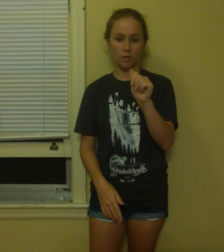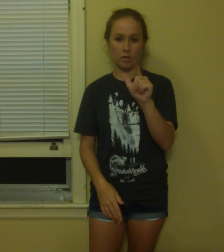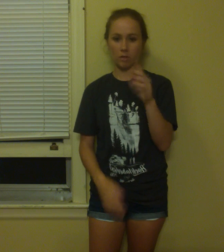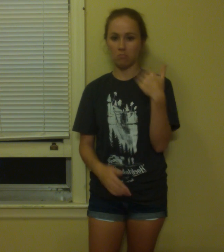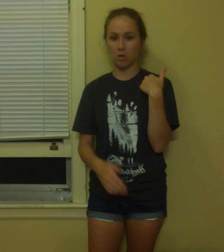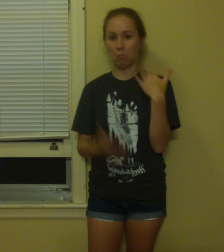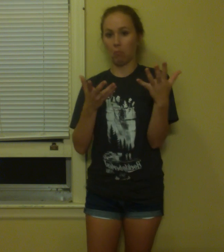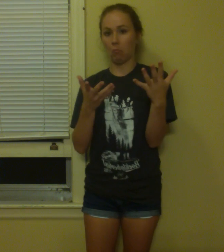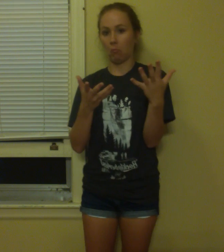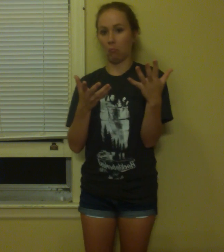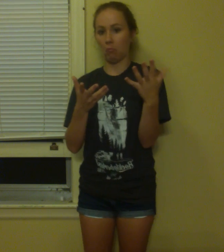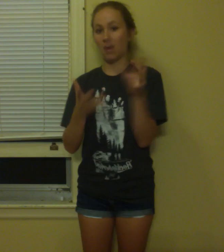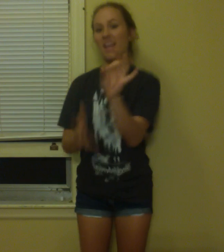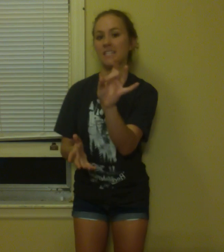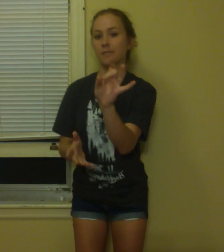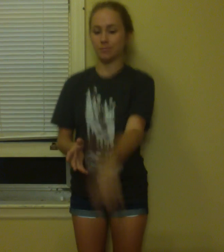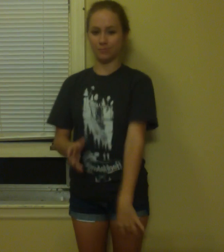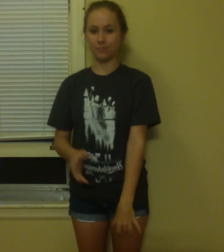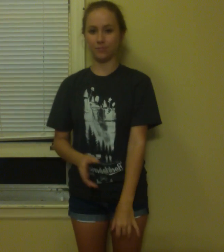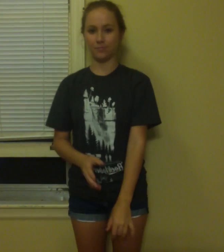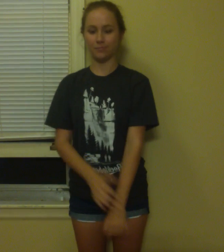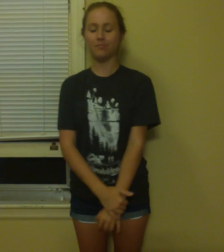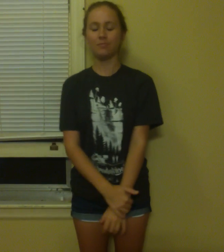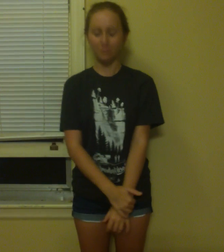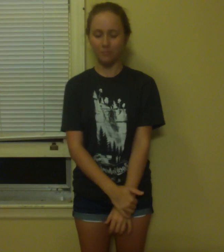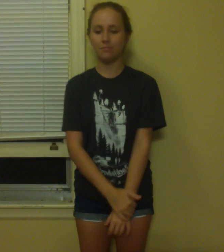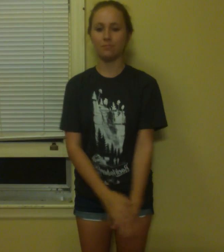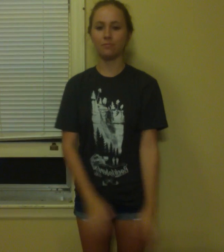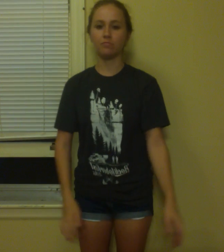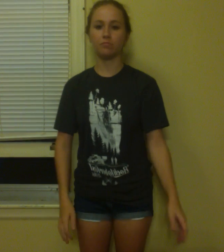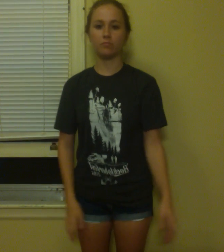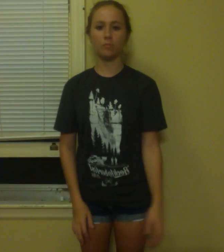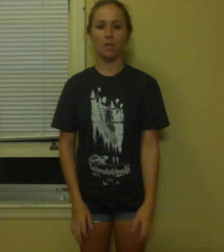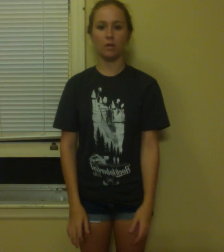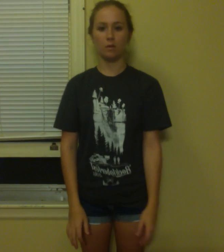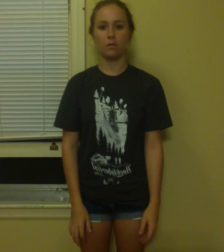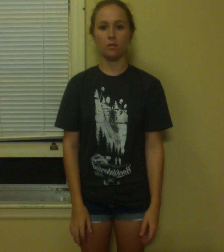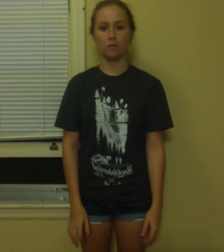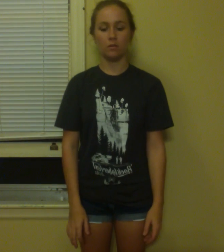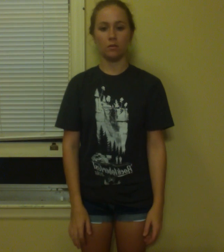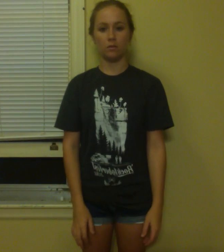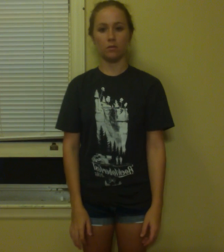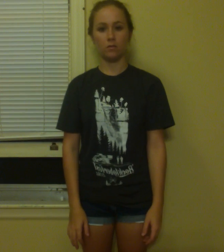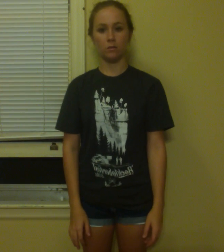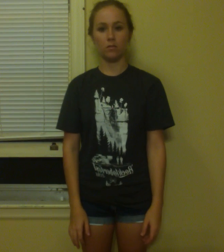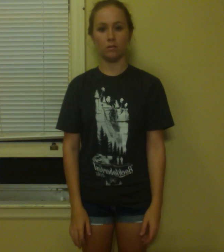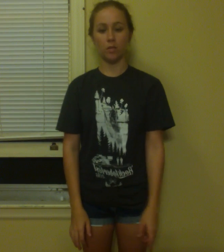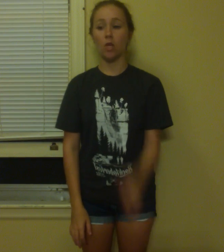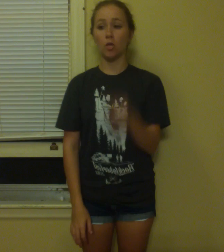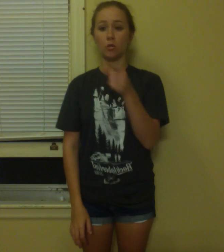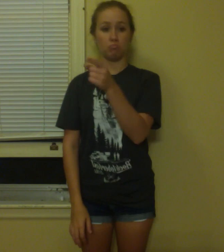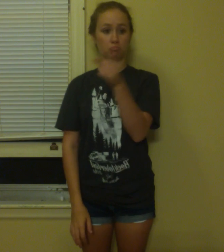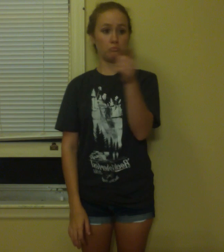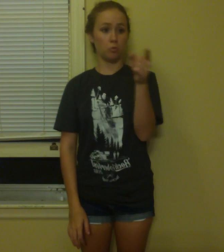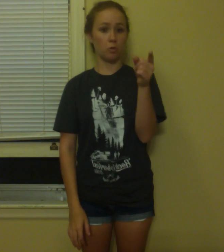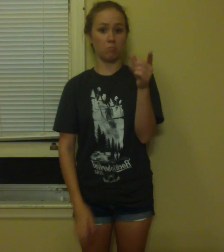representatives, right? 8 districts that are kind of split out around throughout the state. And remember, you guys live in district number 6, and Michelle